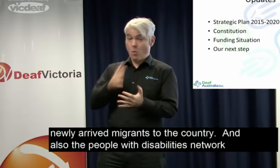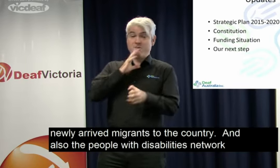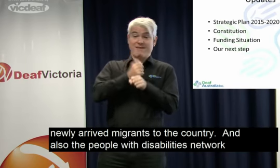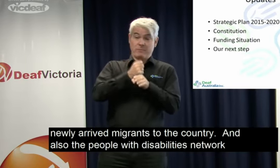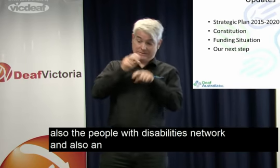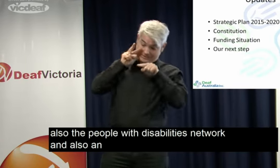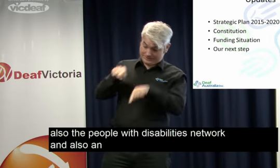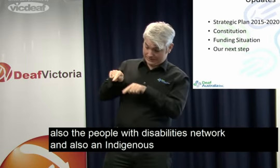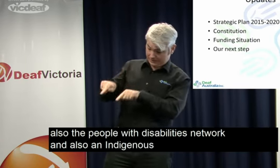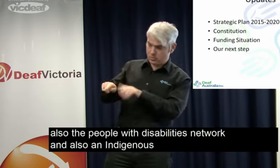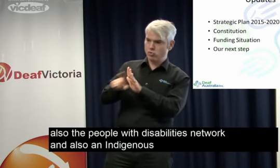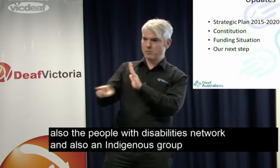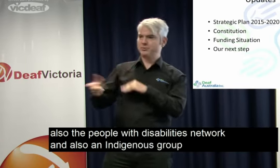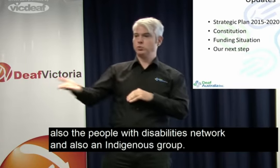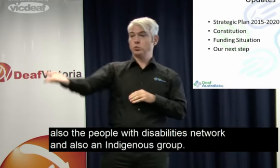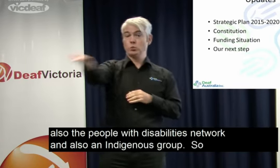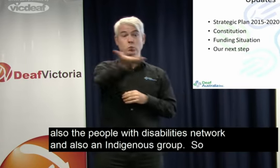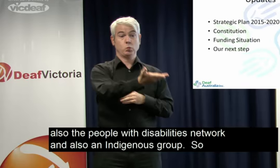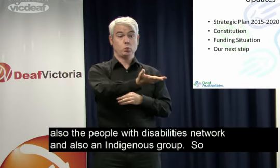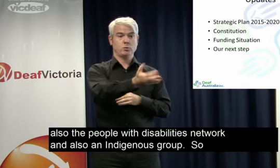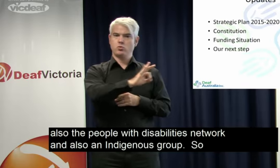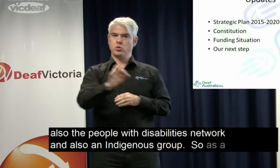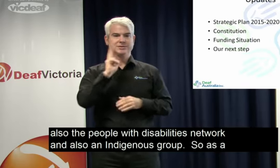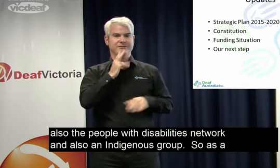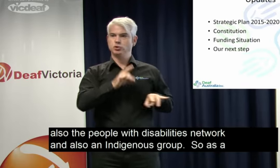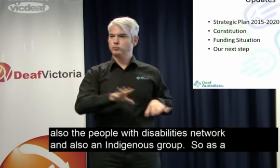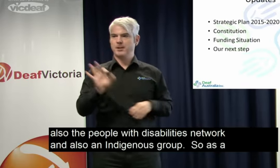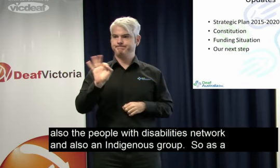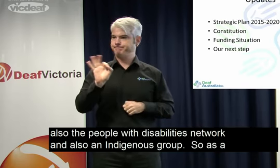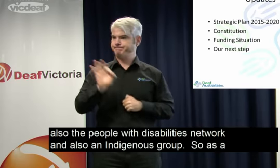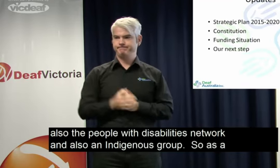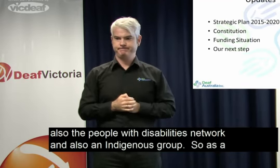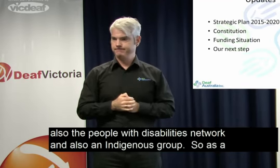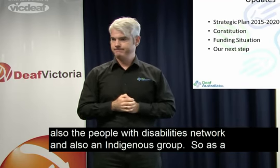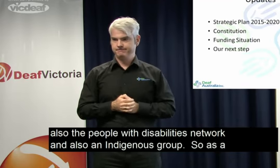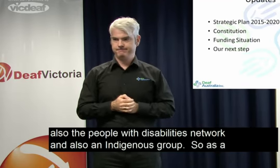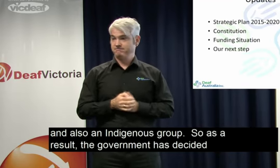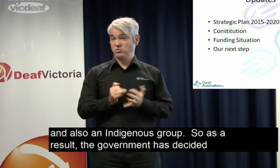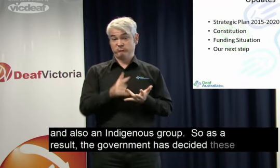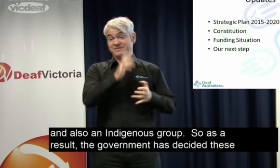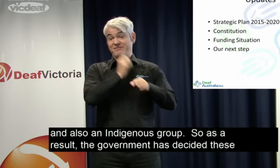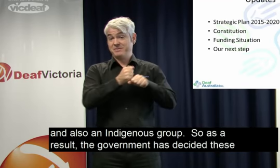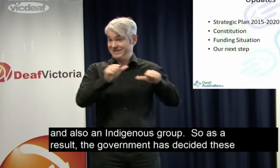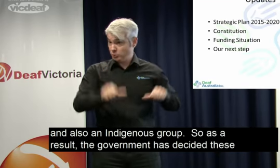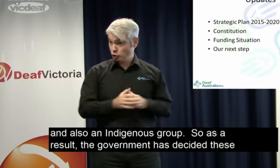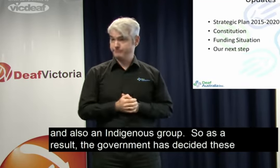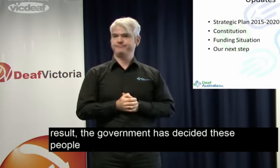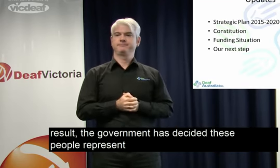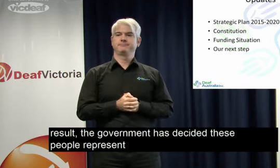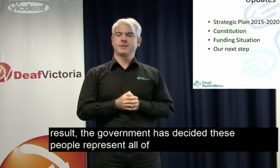So as a result, the government has decided these people represent all of you. No longer Deaf Australia will be continuing